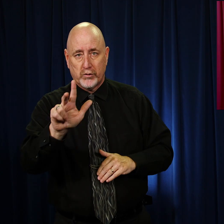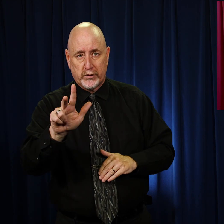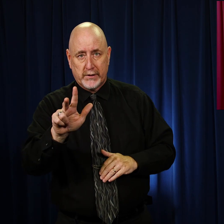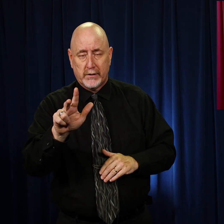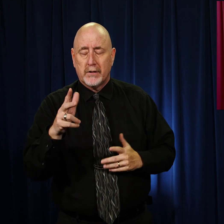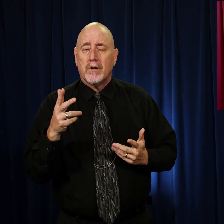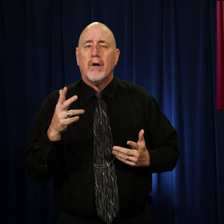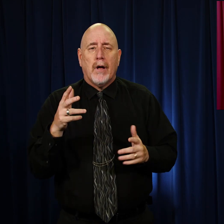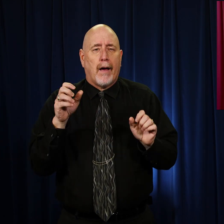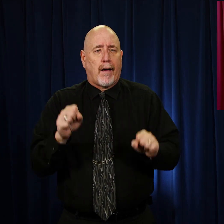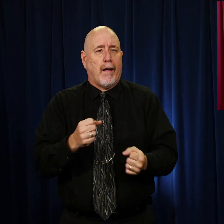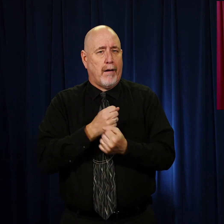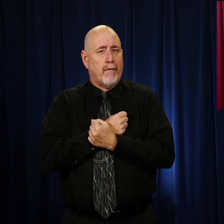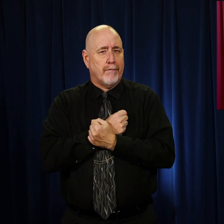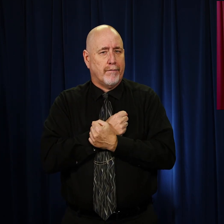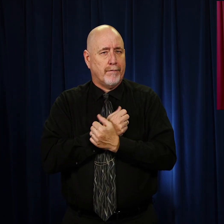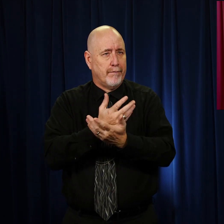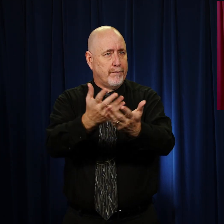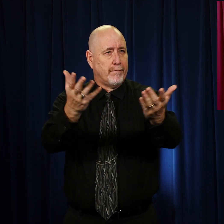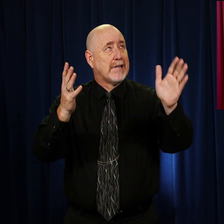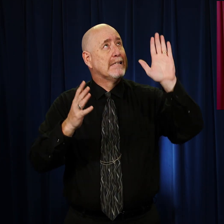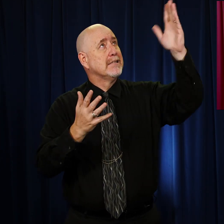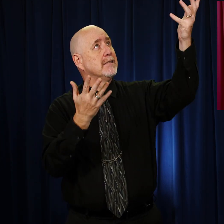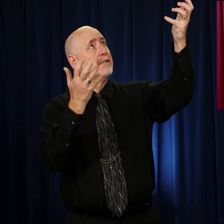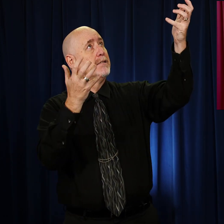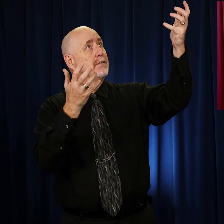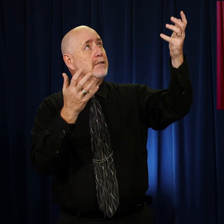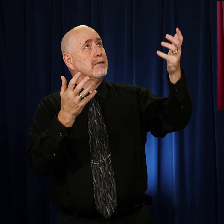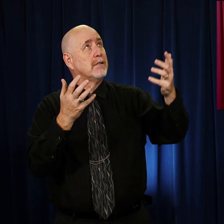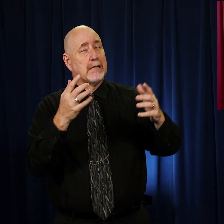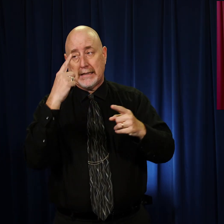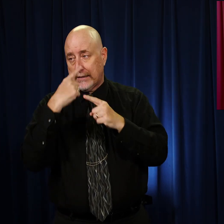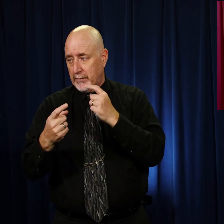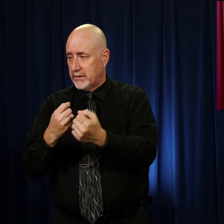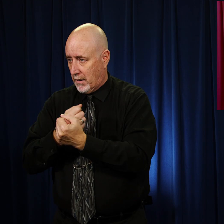3:23, we can love people the way God loves. We can love